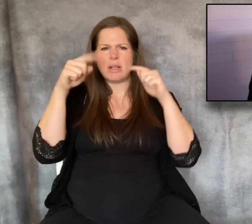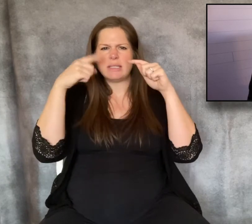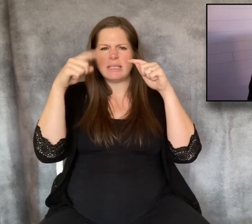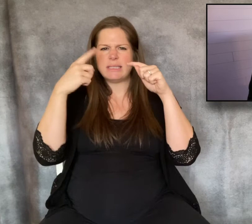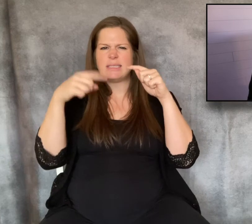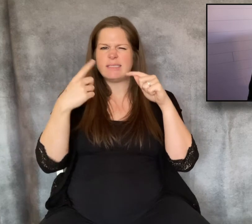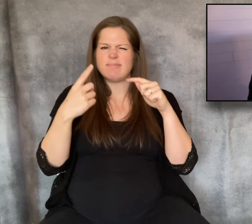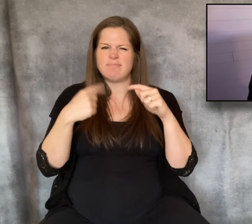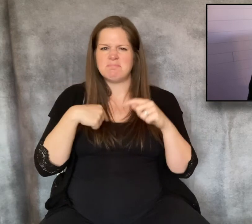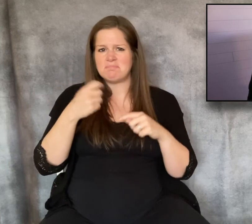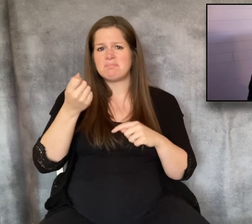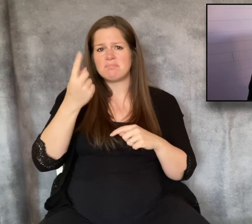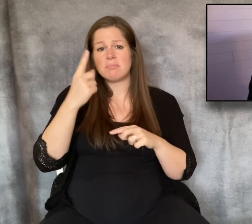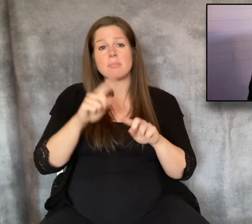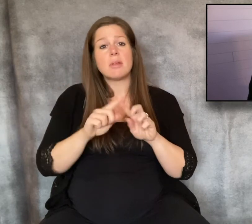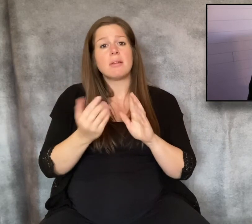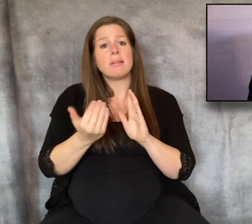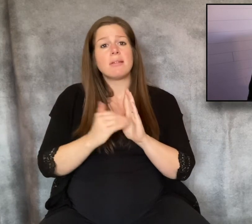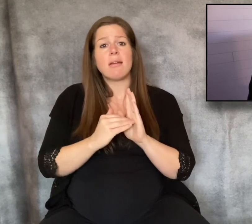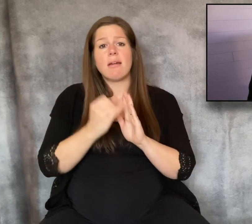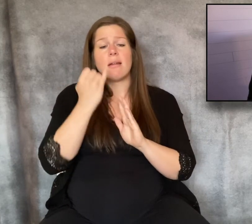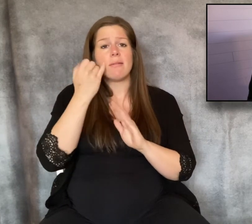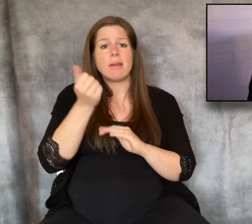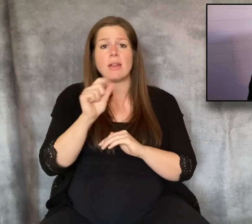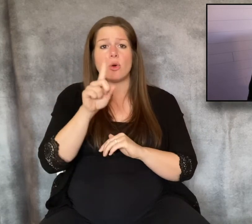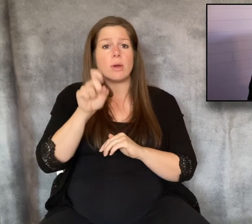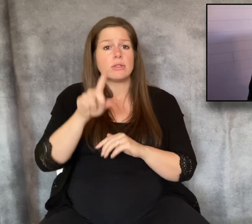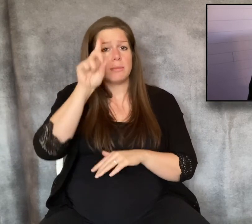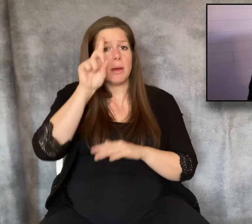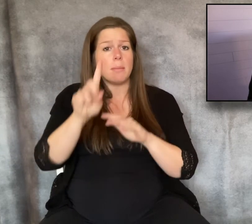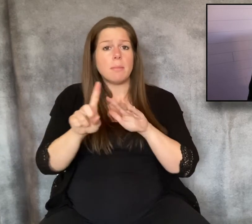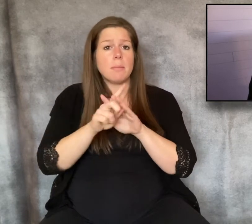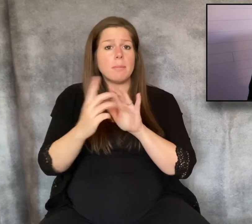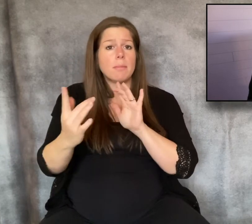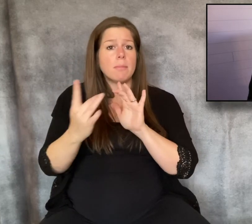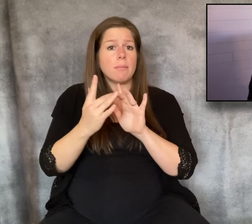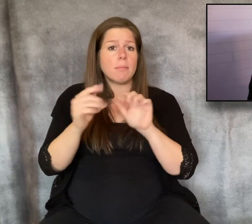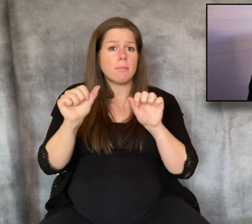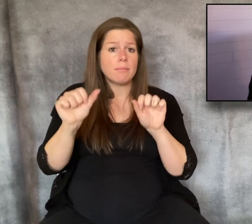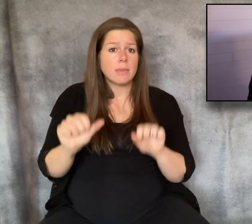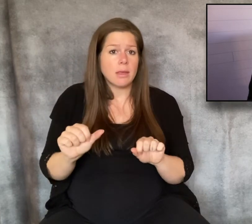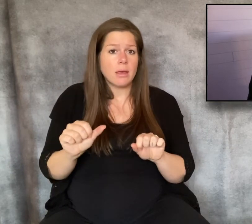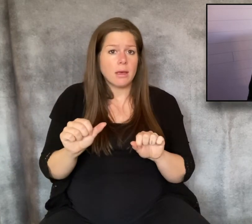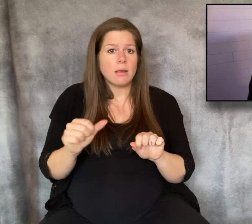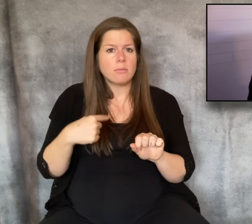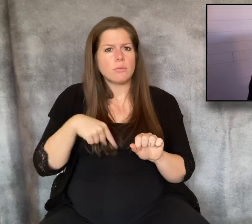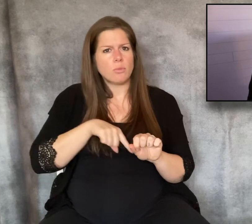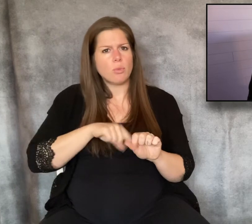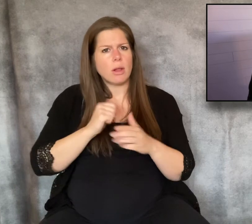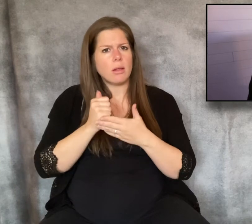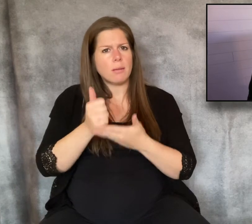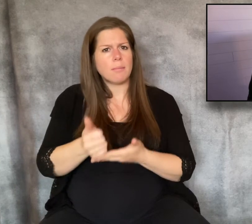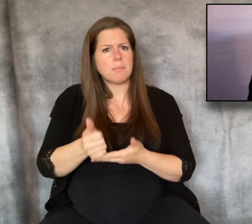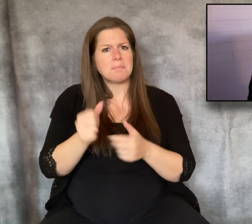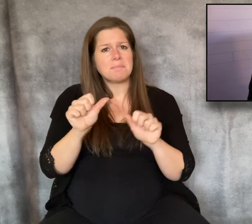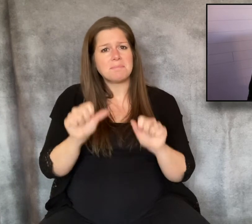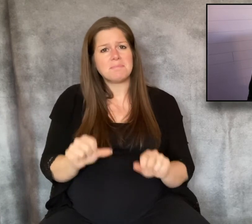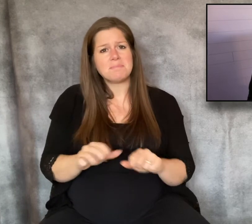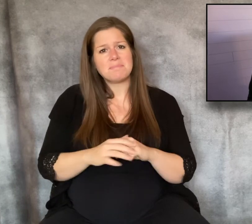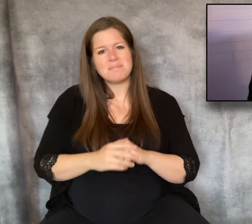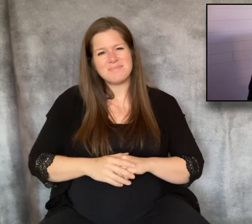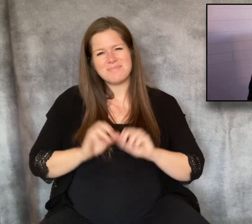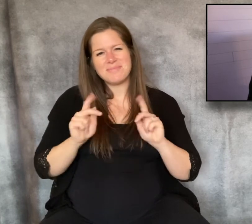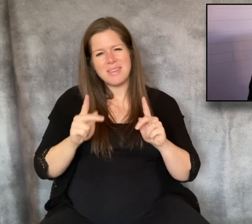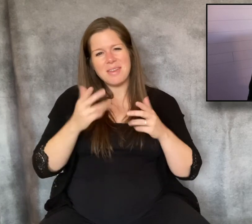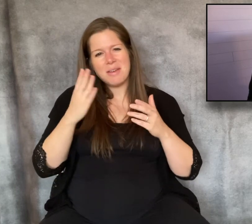But again, here at Redeemer, if you have any questions for us, feel free to reach out. we are here to help you walk through some of